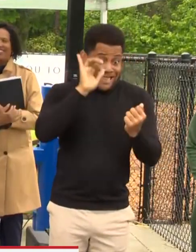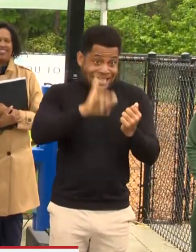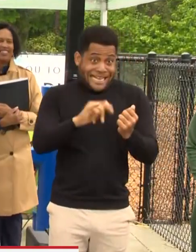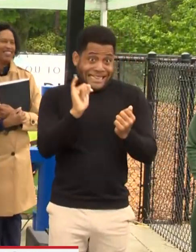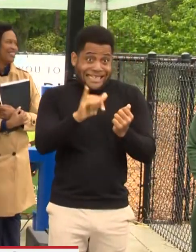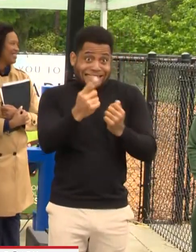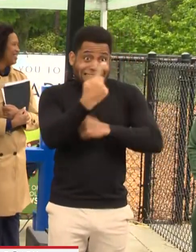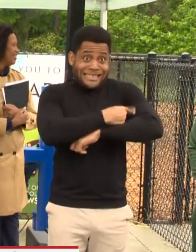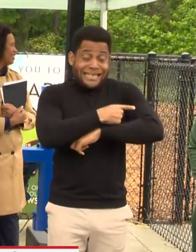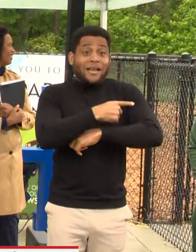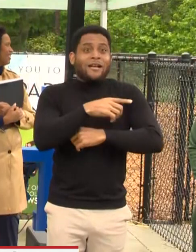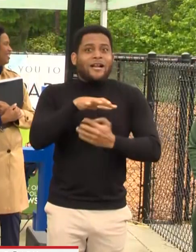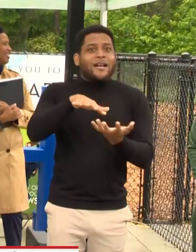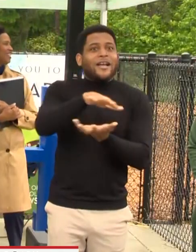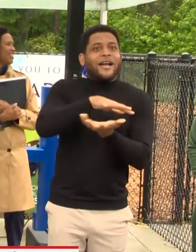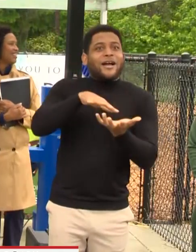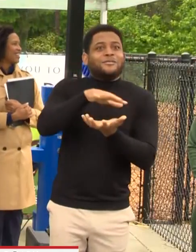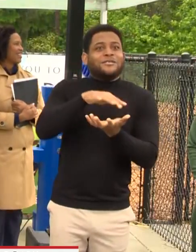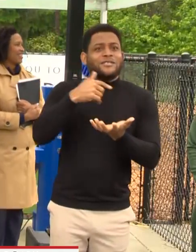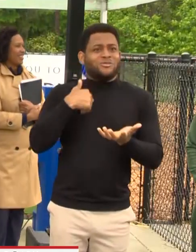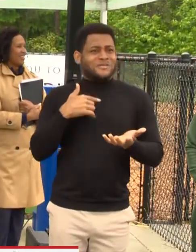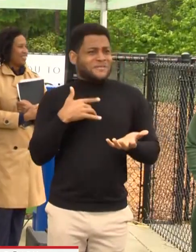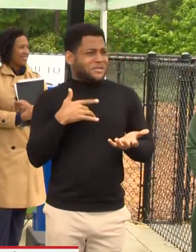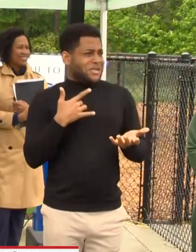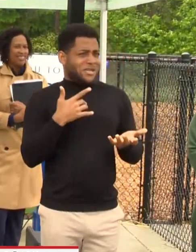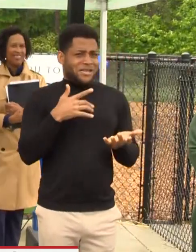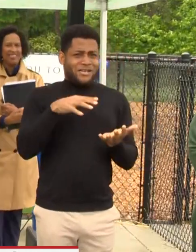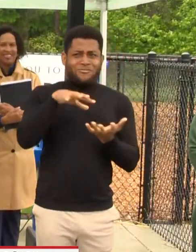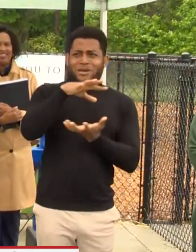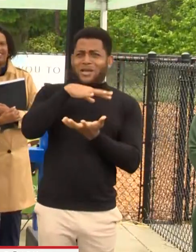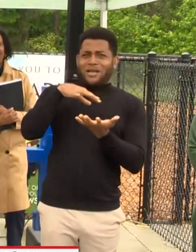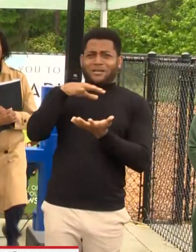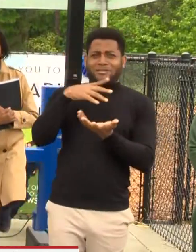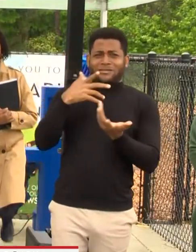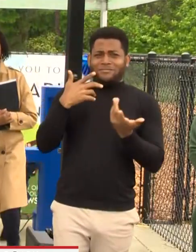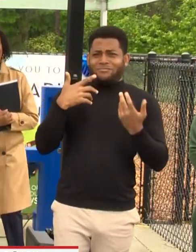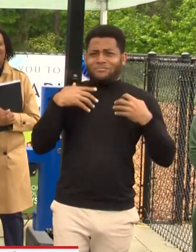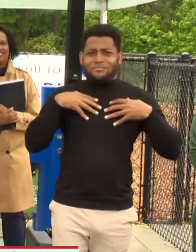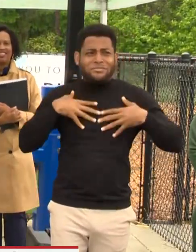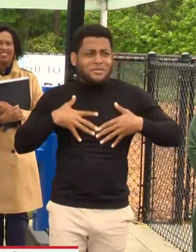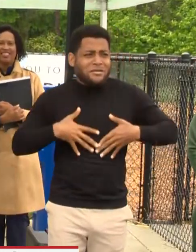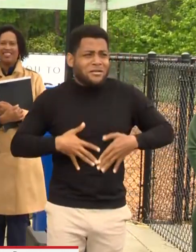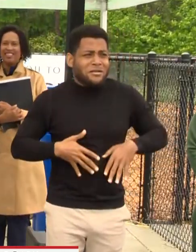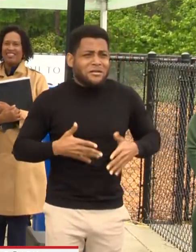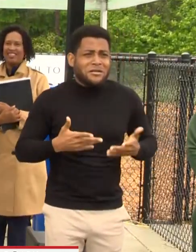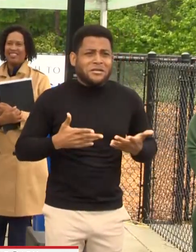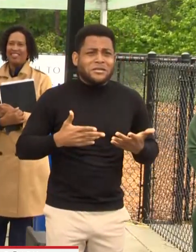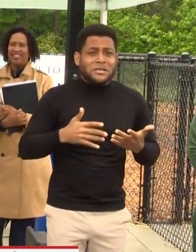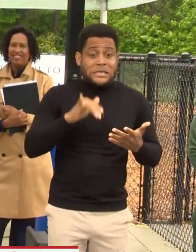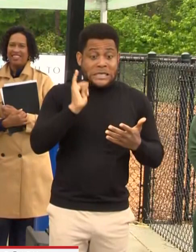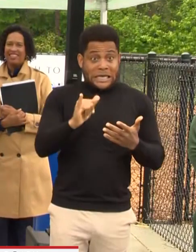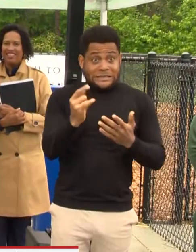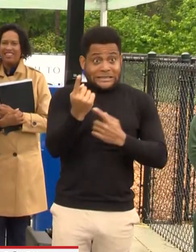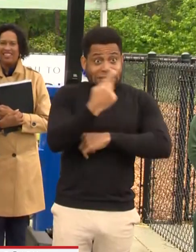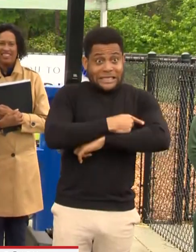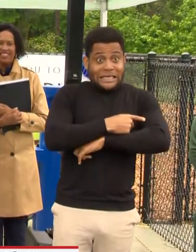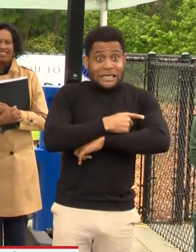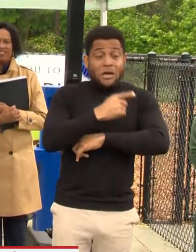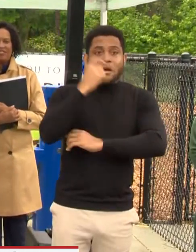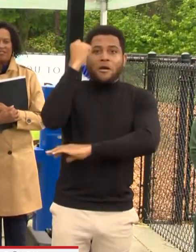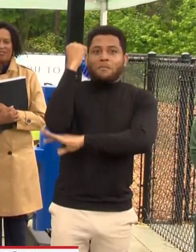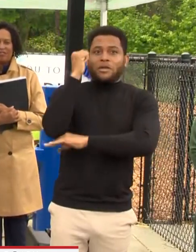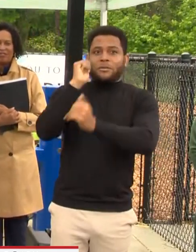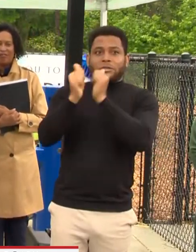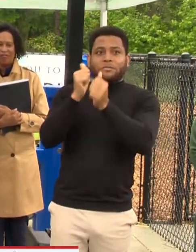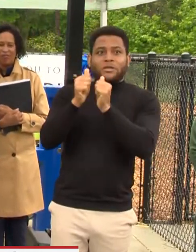kind of down in spirits, right, because it was announced earlier that day that Monumental Sports was headed